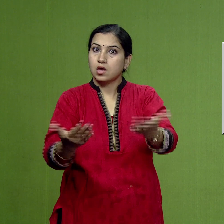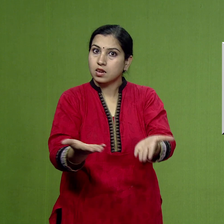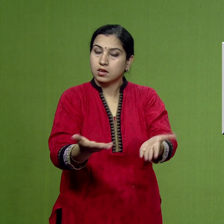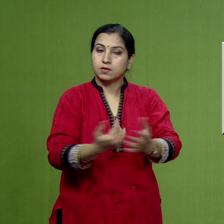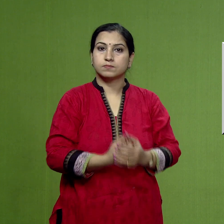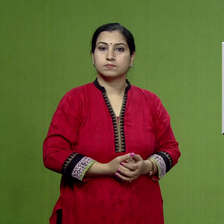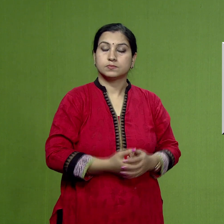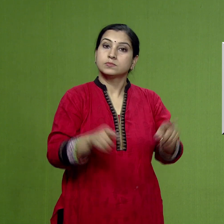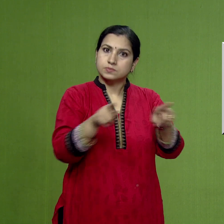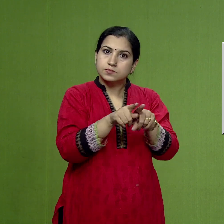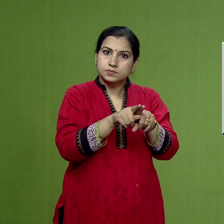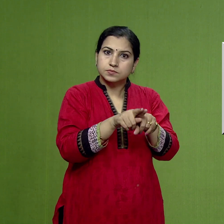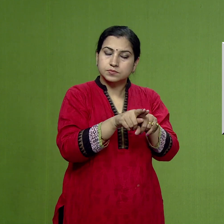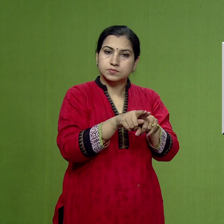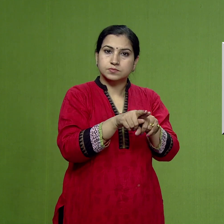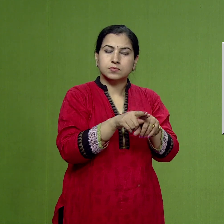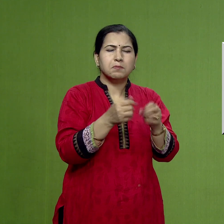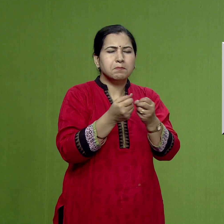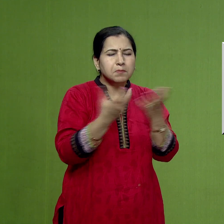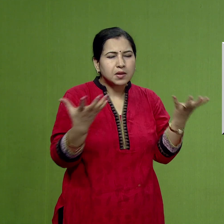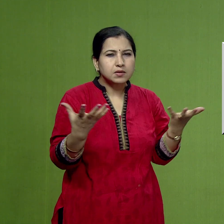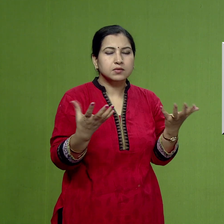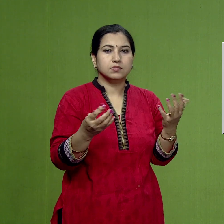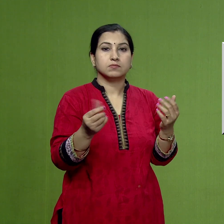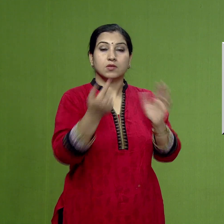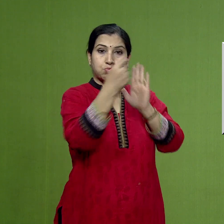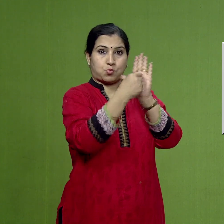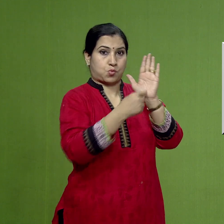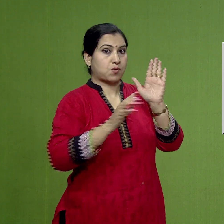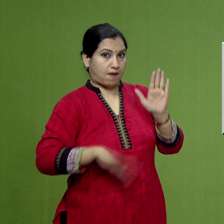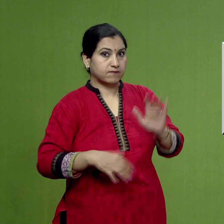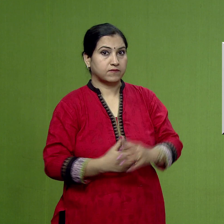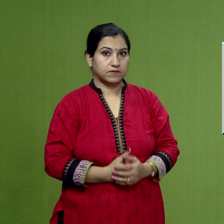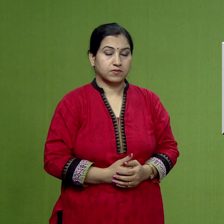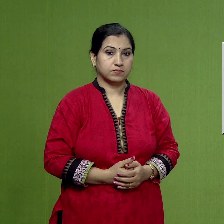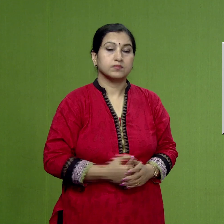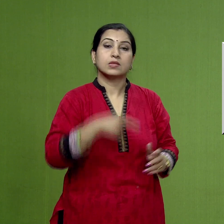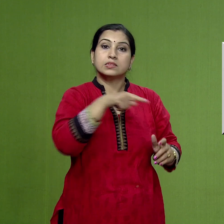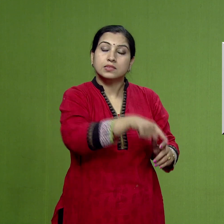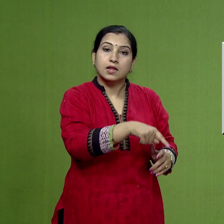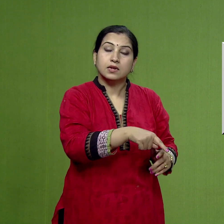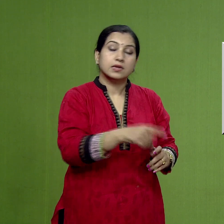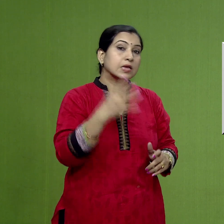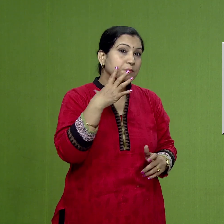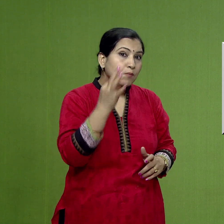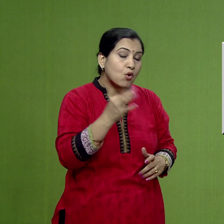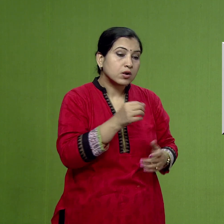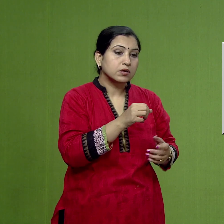Apart from this, there are few other factors that have important impact on the role